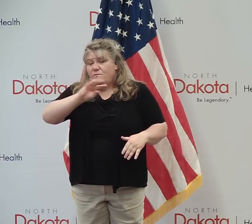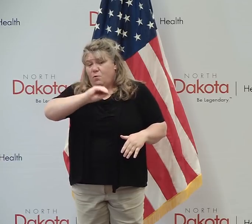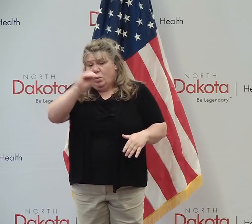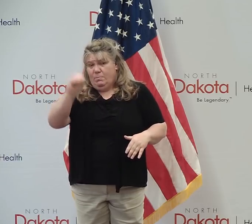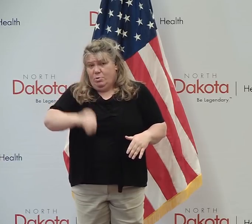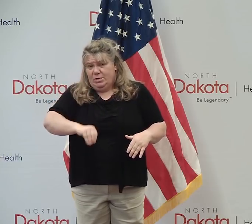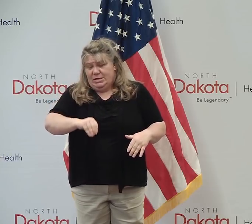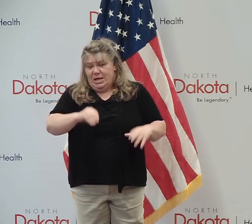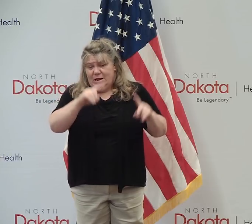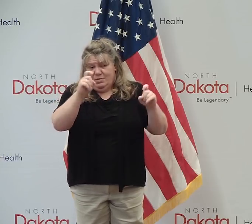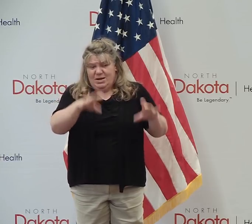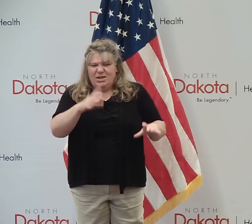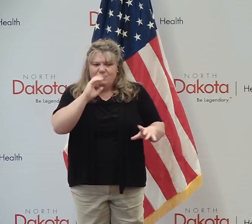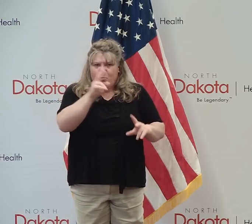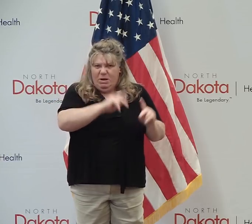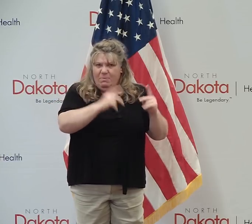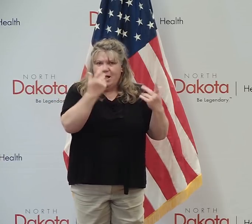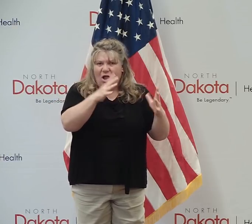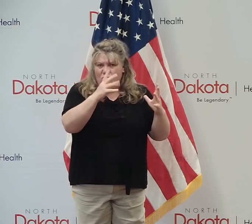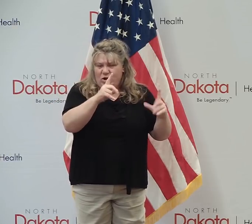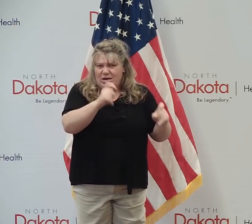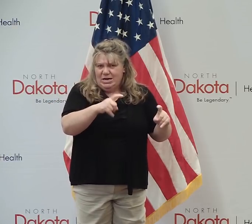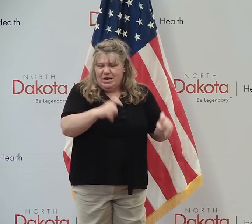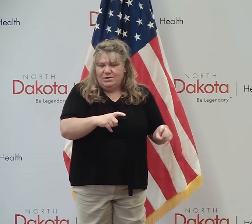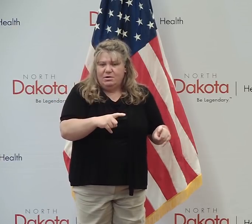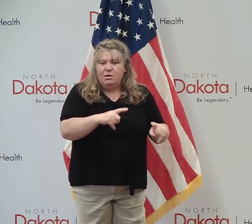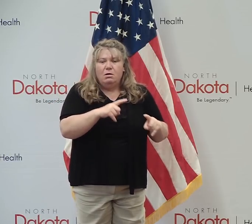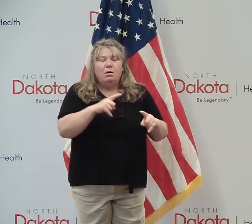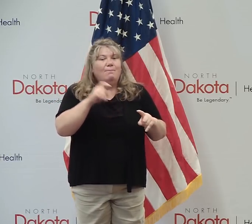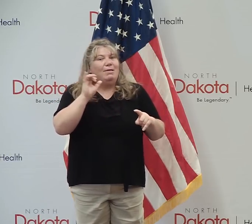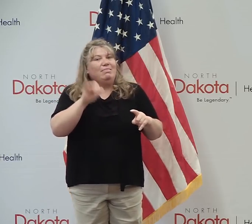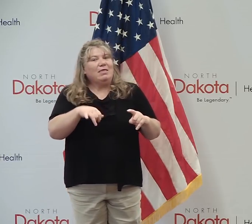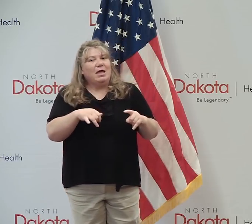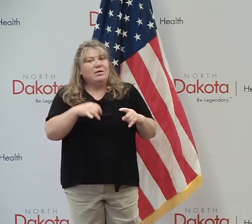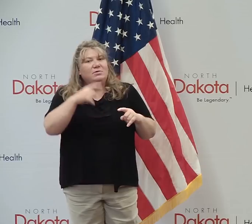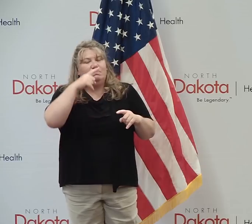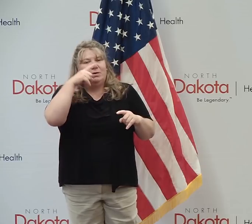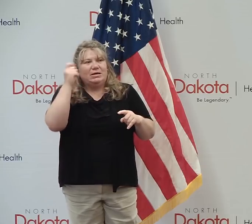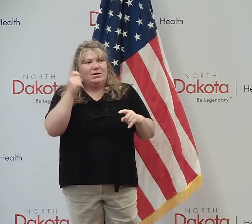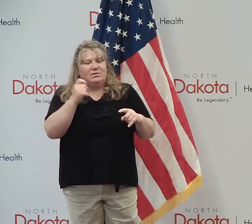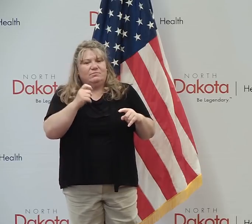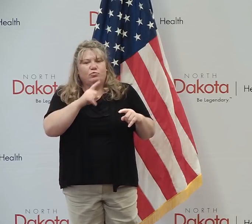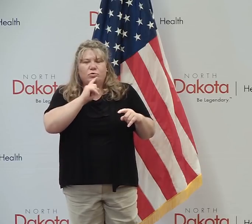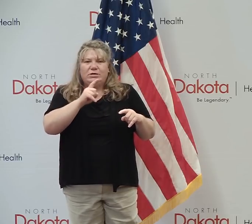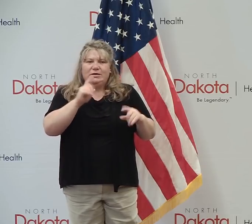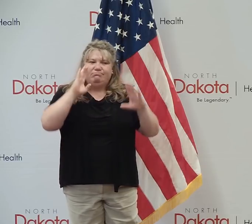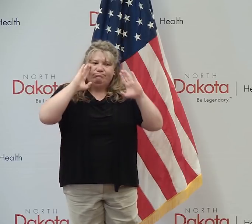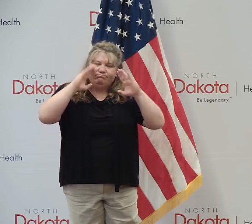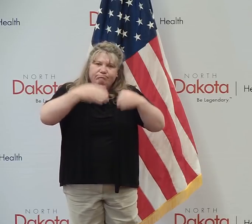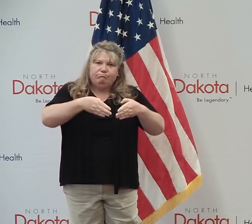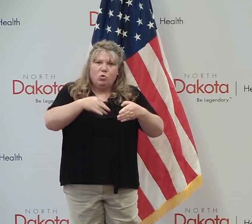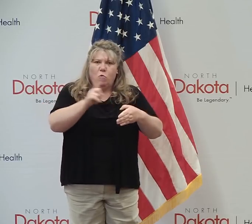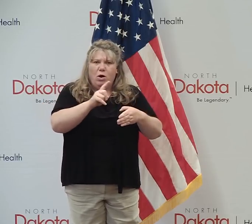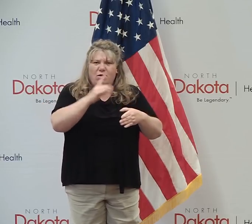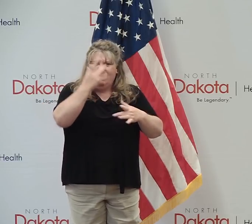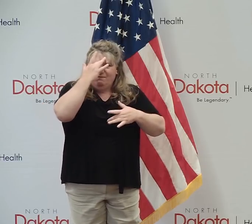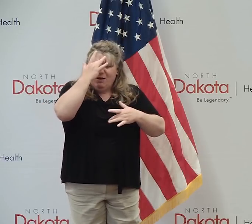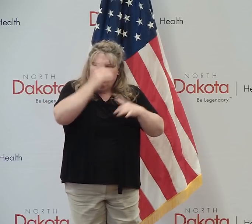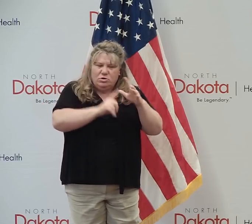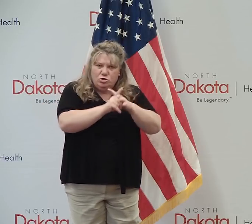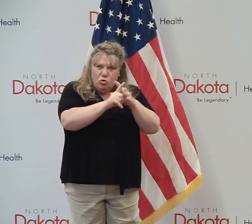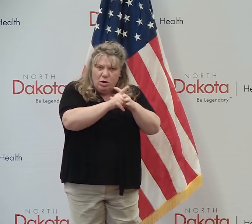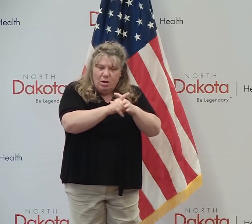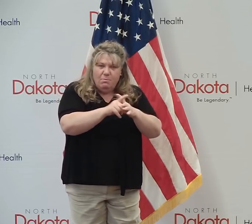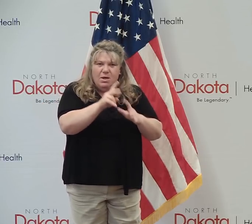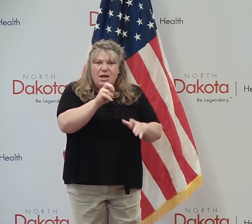already tested before, but that is a reflection of really going after where the virus is showing up.